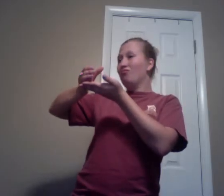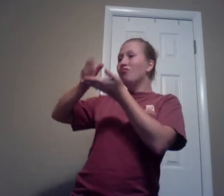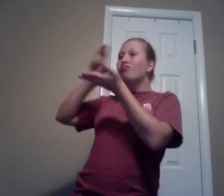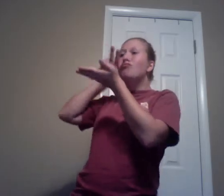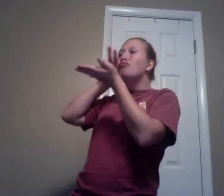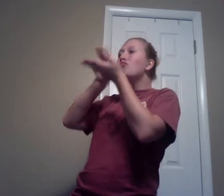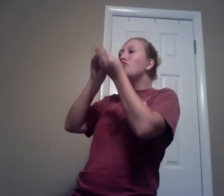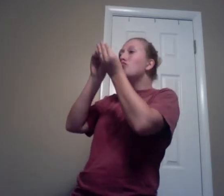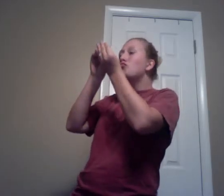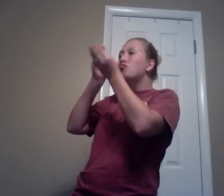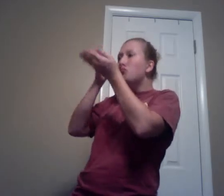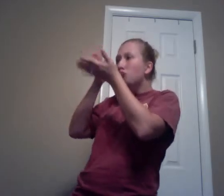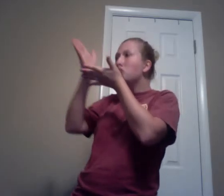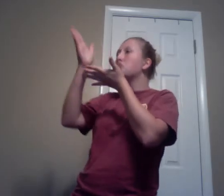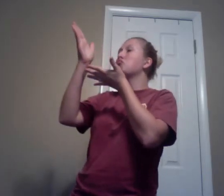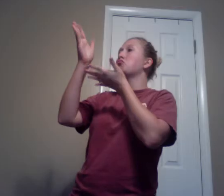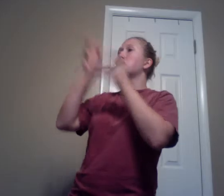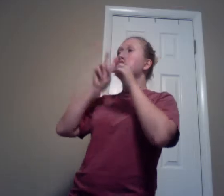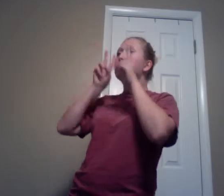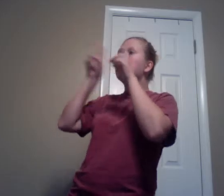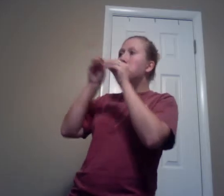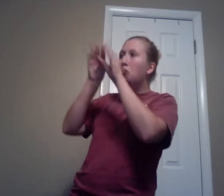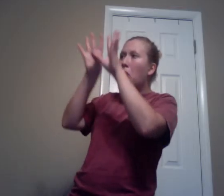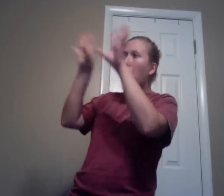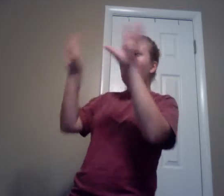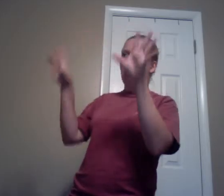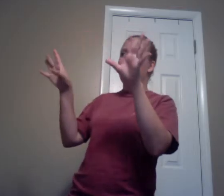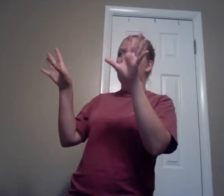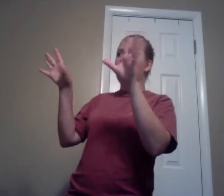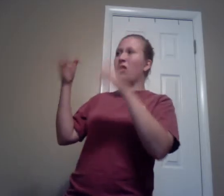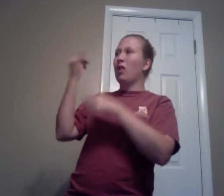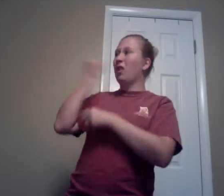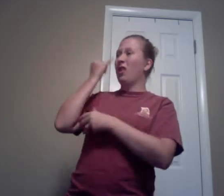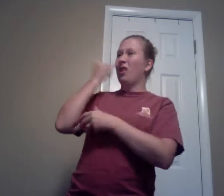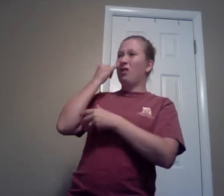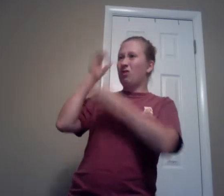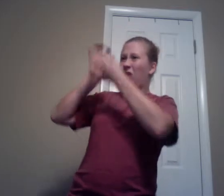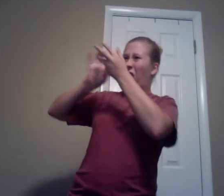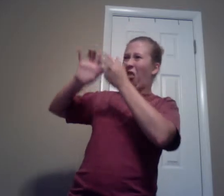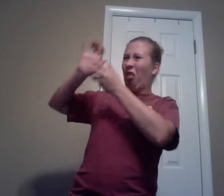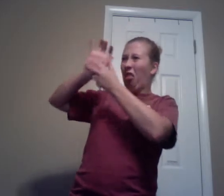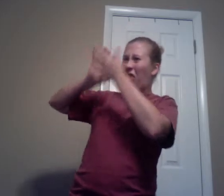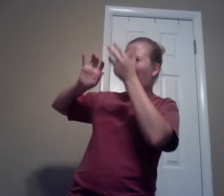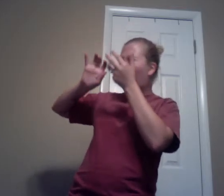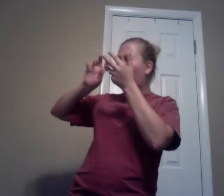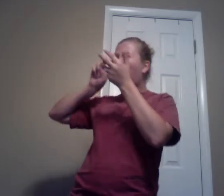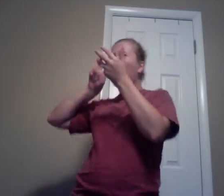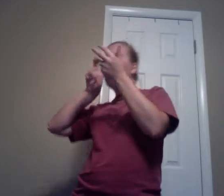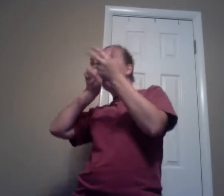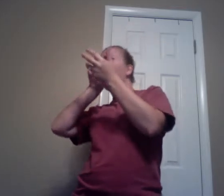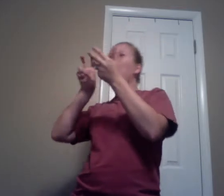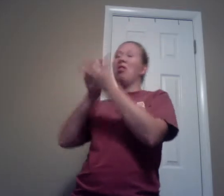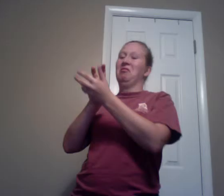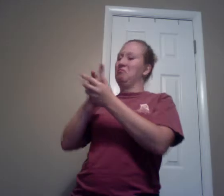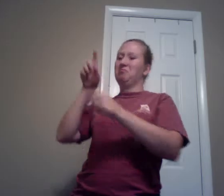them. That's a good way to figure out if something is a clear liquid or not. So, for example, orange juice filled with pulp